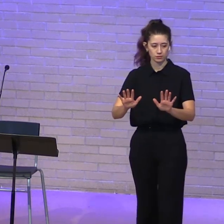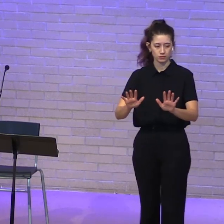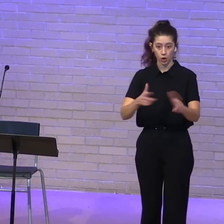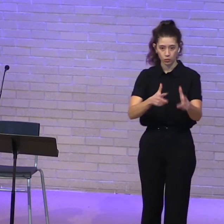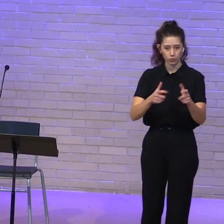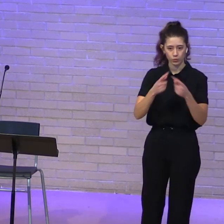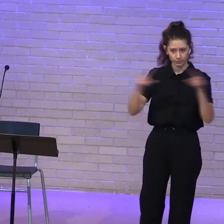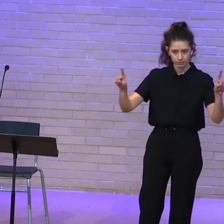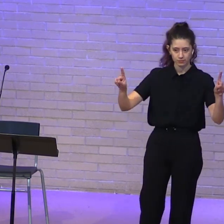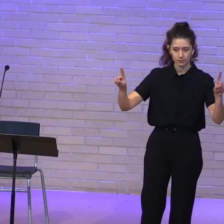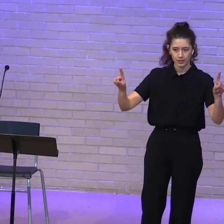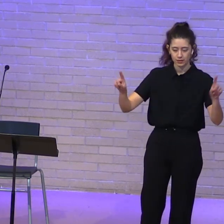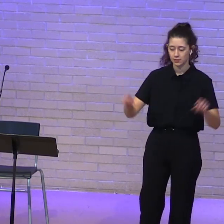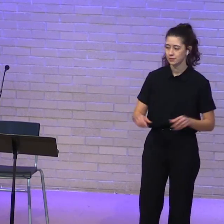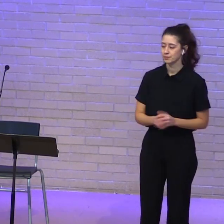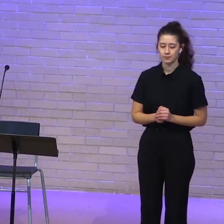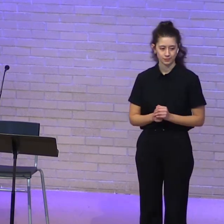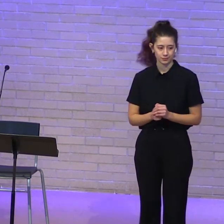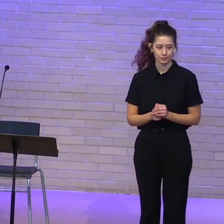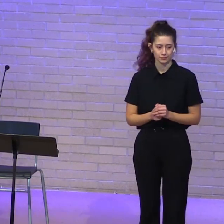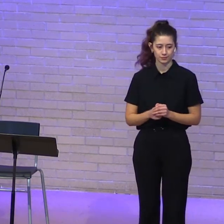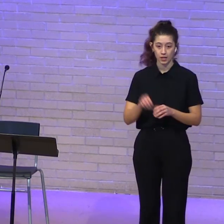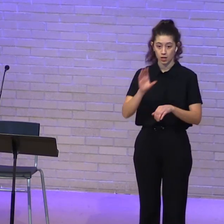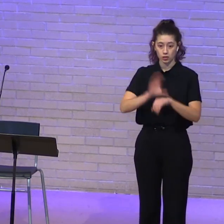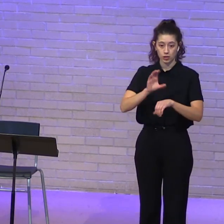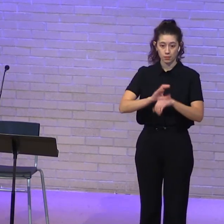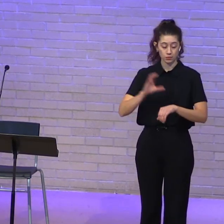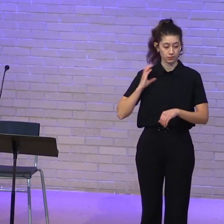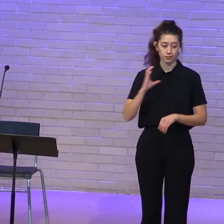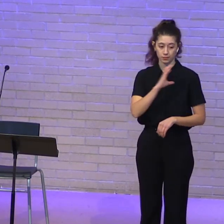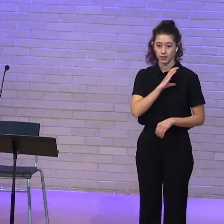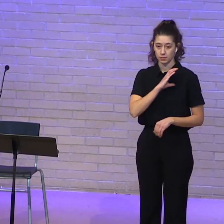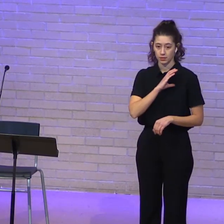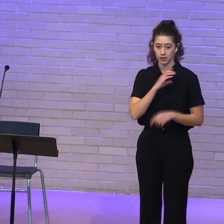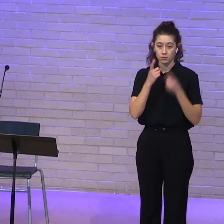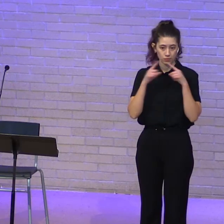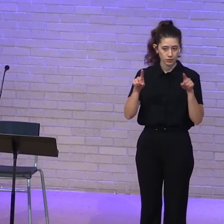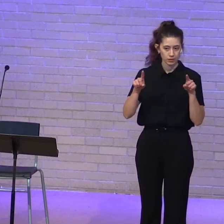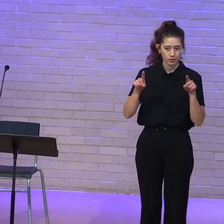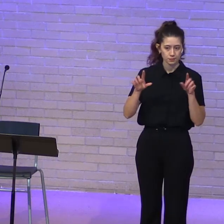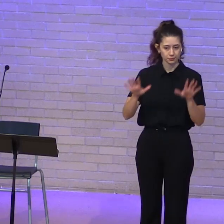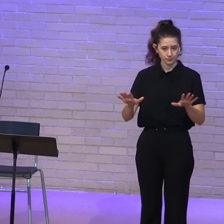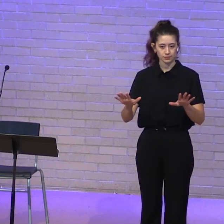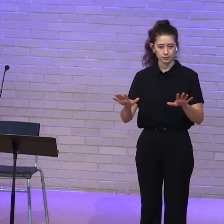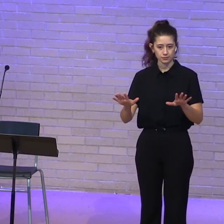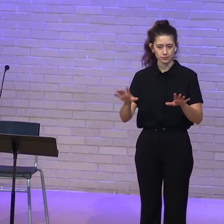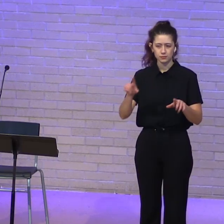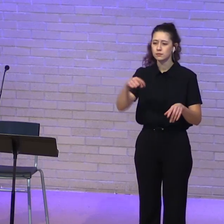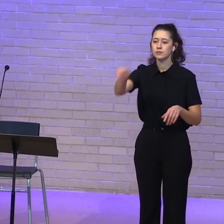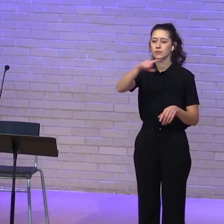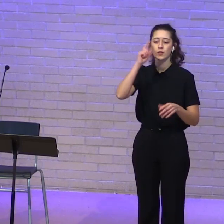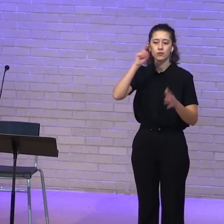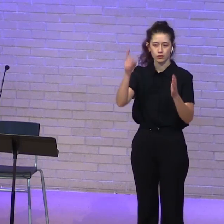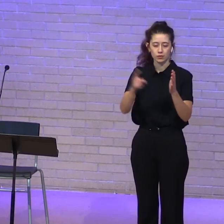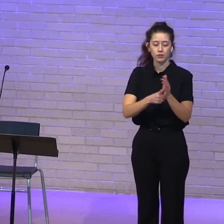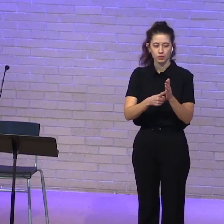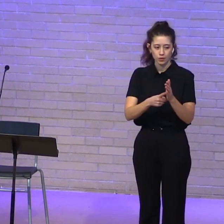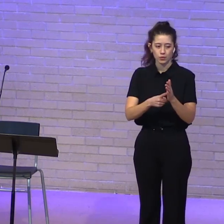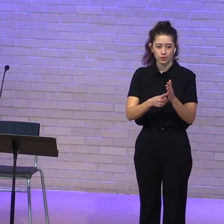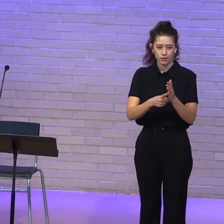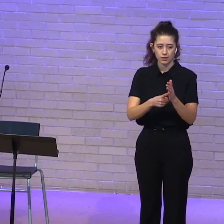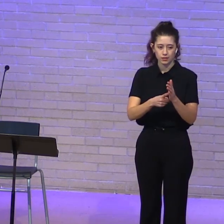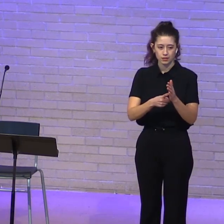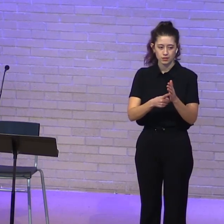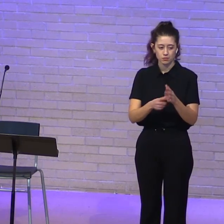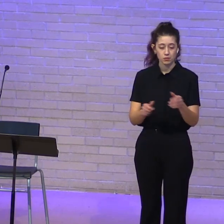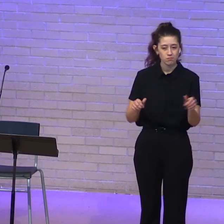of the Chapel Convo Committee. On behalf of the Chapel Convo Committee, you will have noticed that we've been experimenting a little bit with our ID scanning